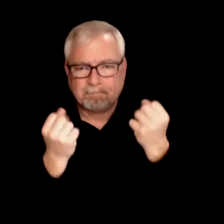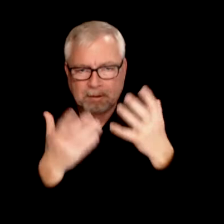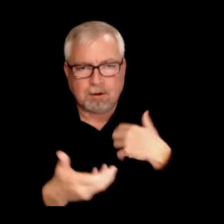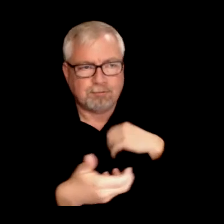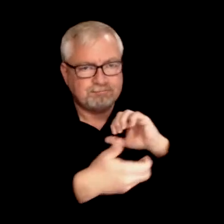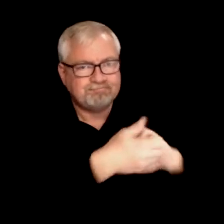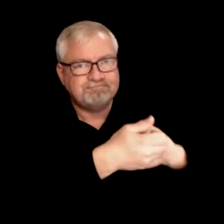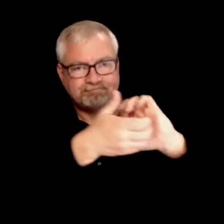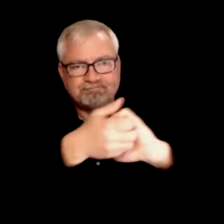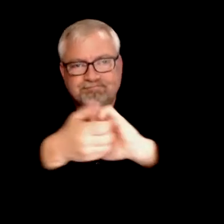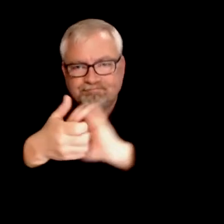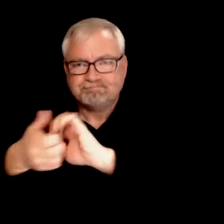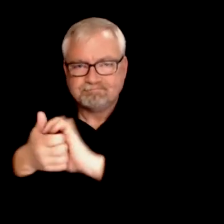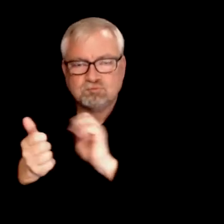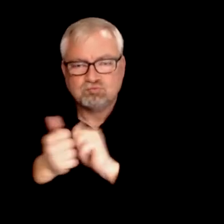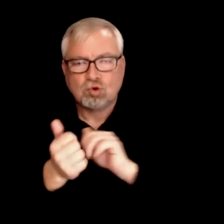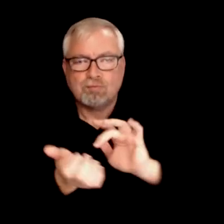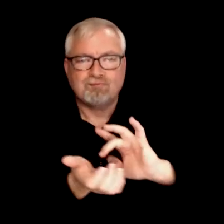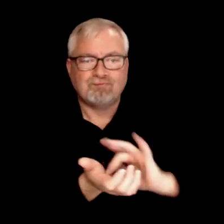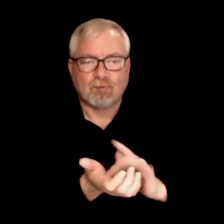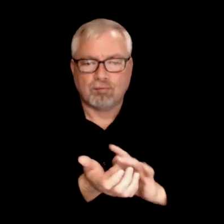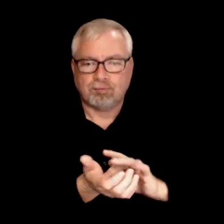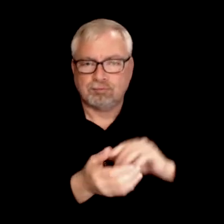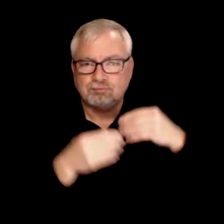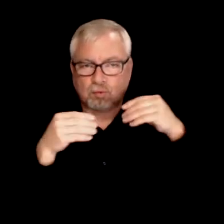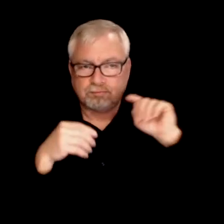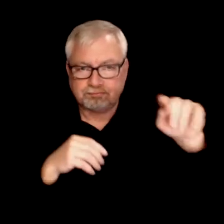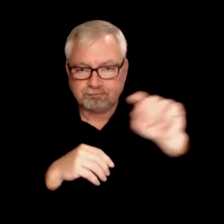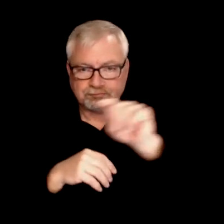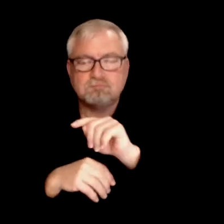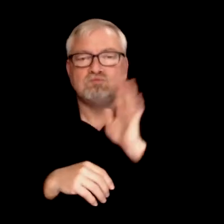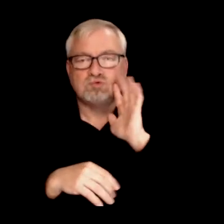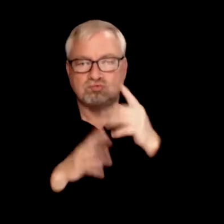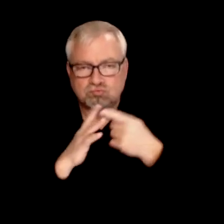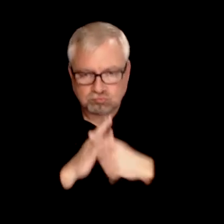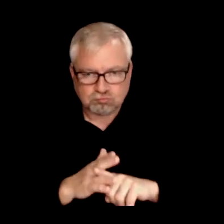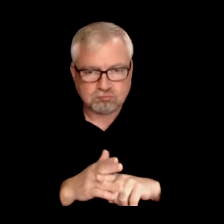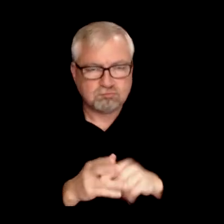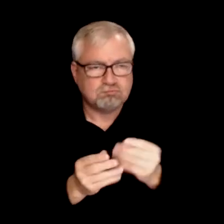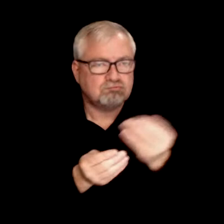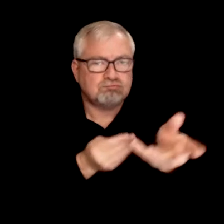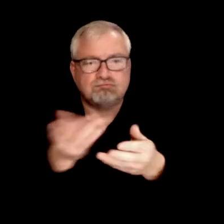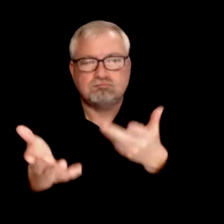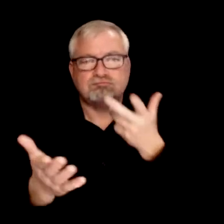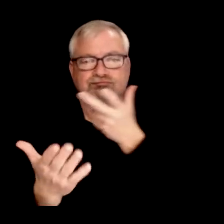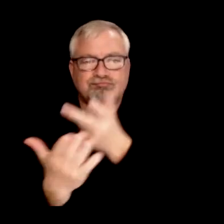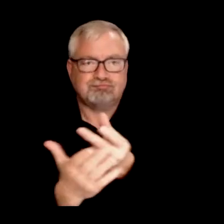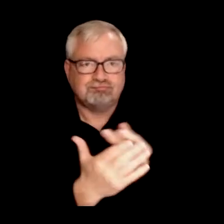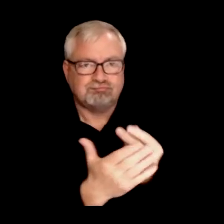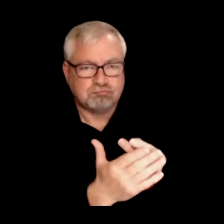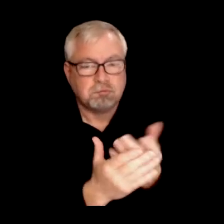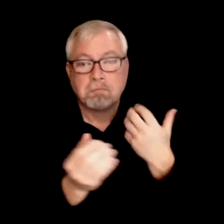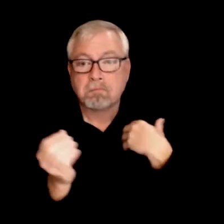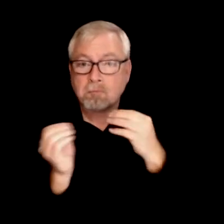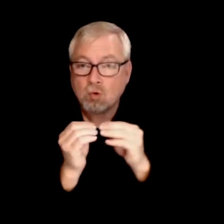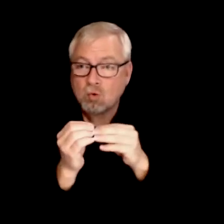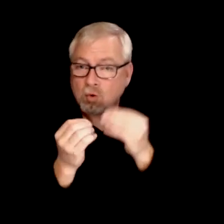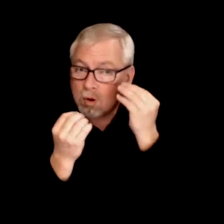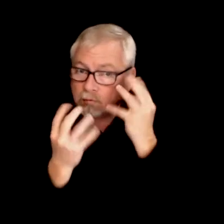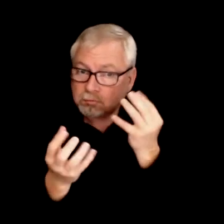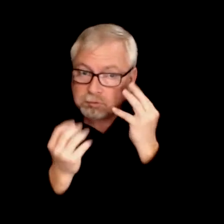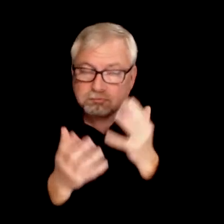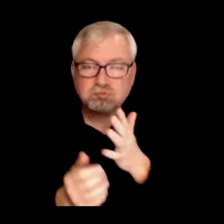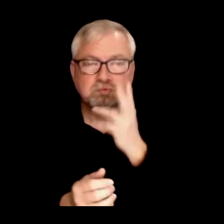will be starting to vaccinate. And as we get more information, we can let you know what proportion of